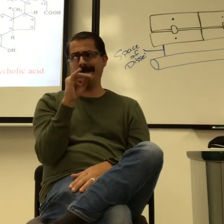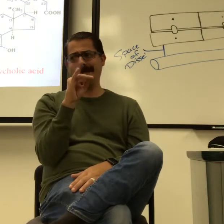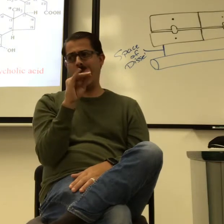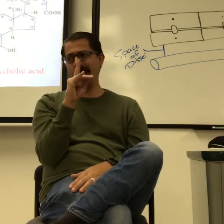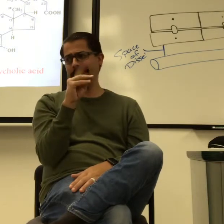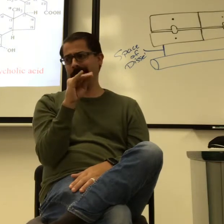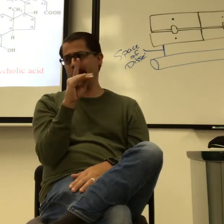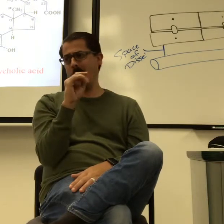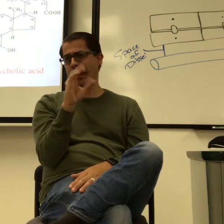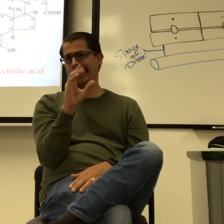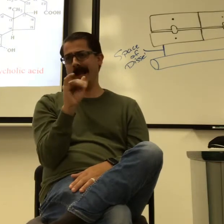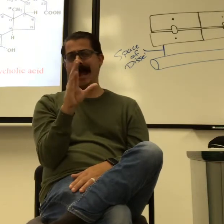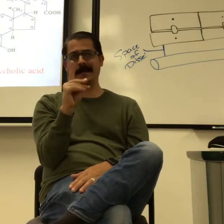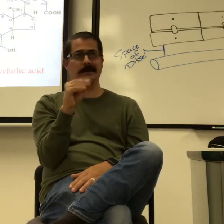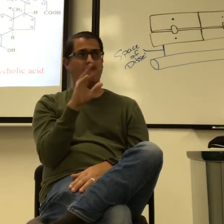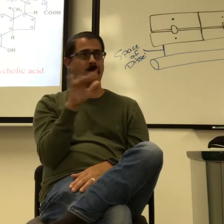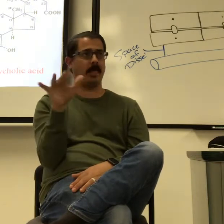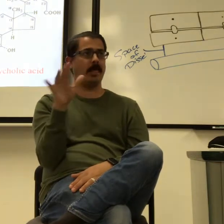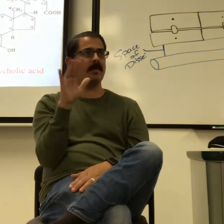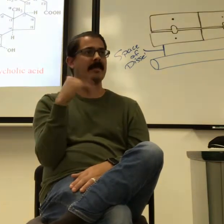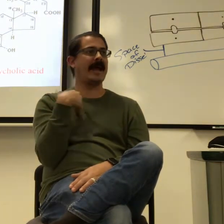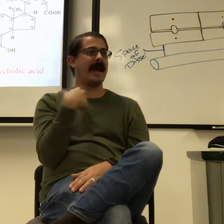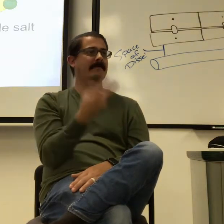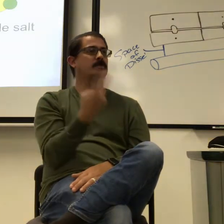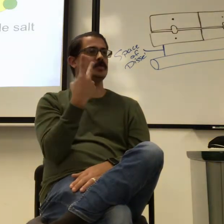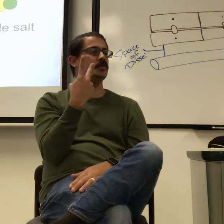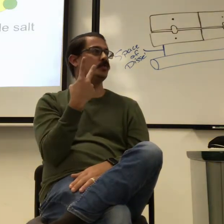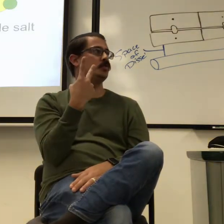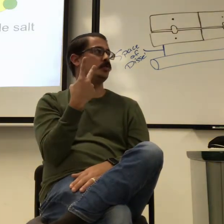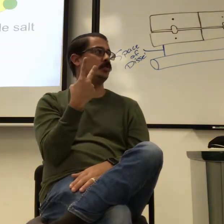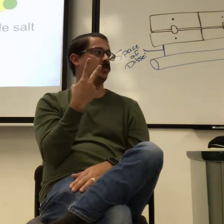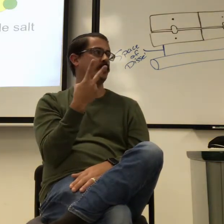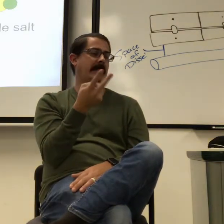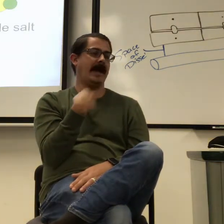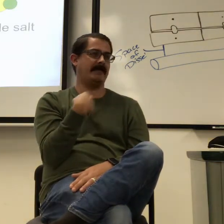deoxycholic acid is that, well, they have 2 sides.